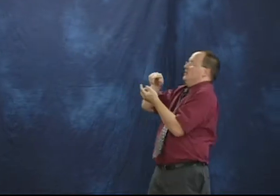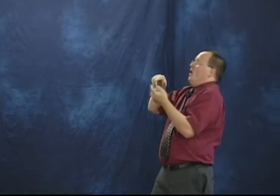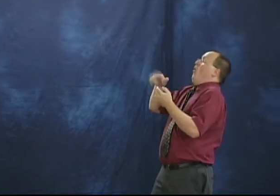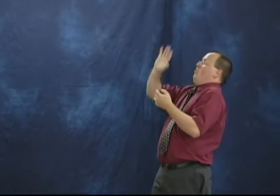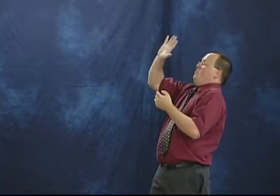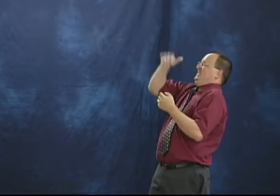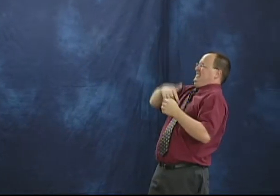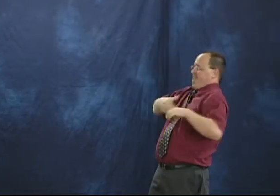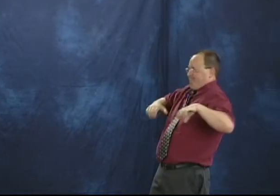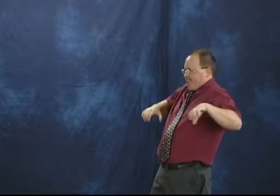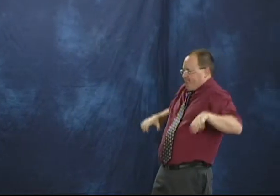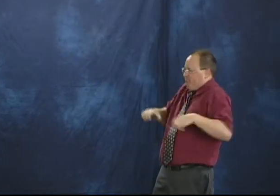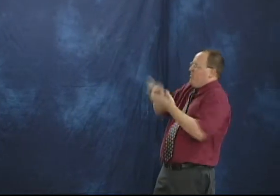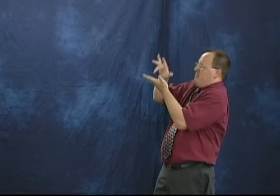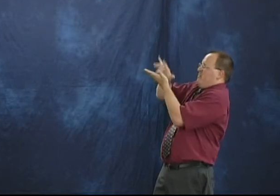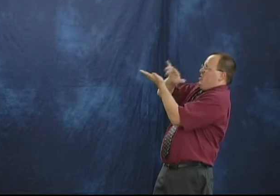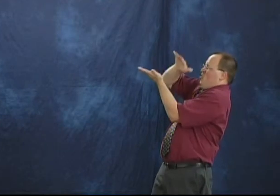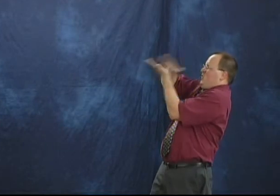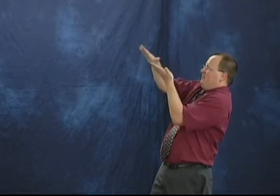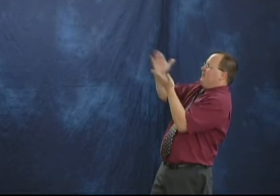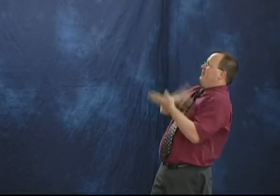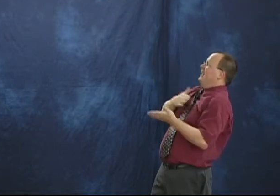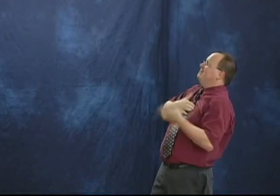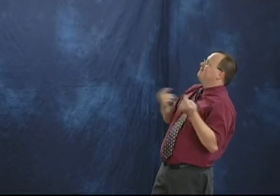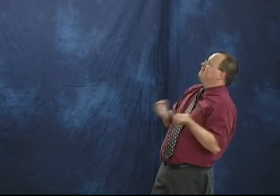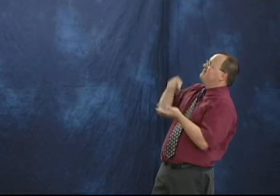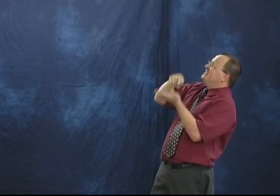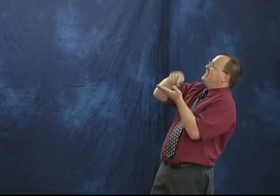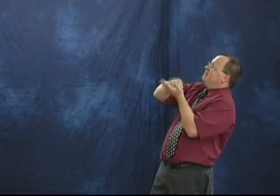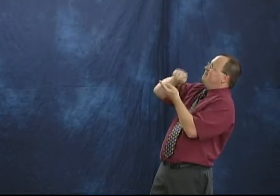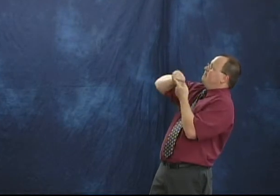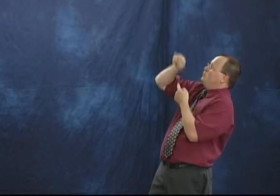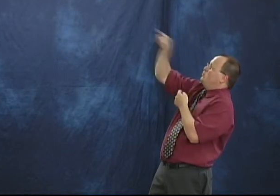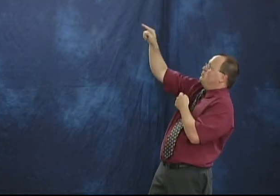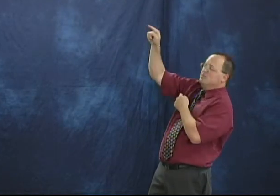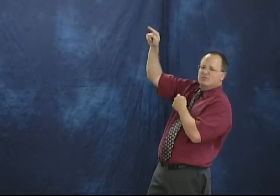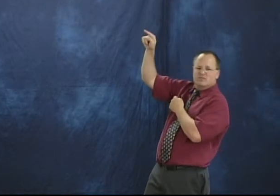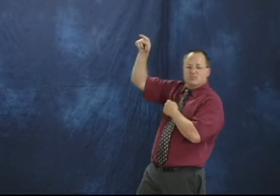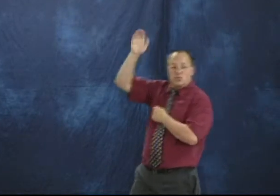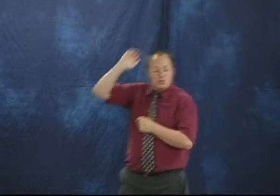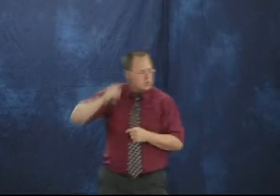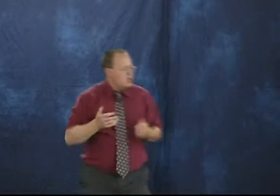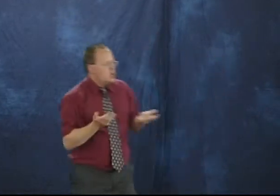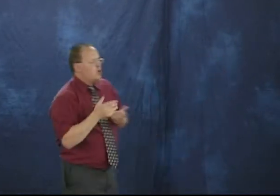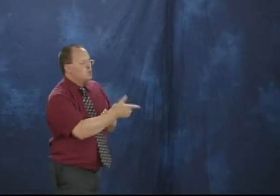Because of our sin, we owe a debt to God that we cannot possibly pay off.